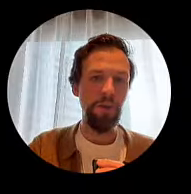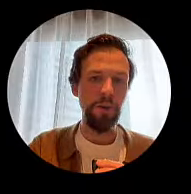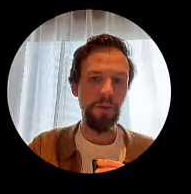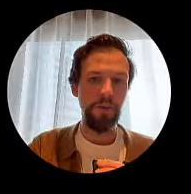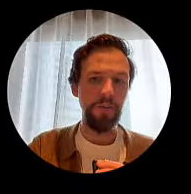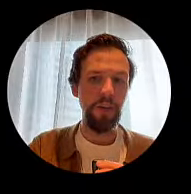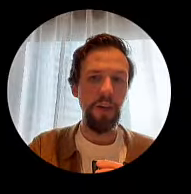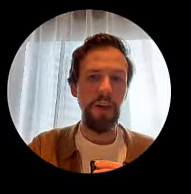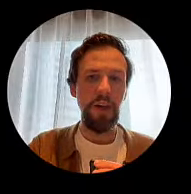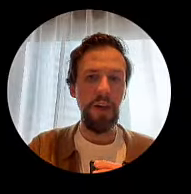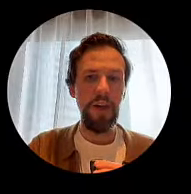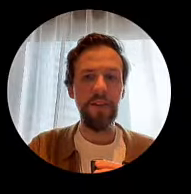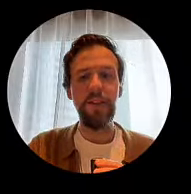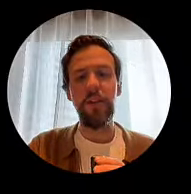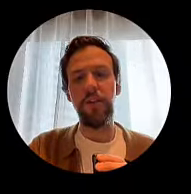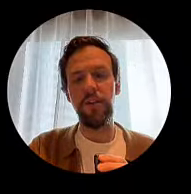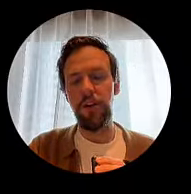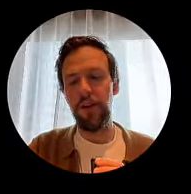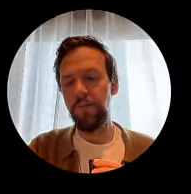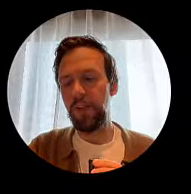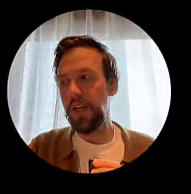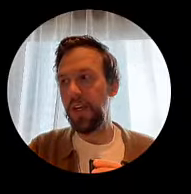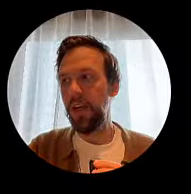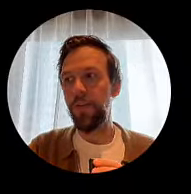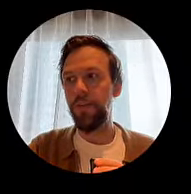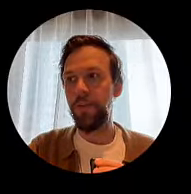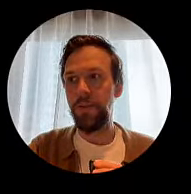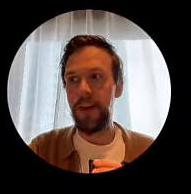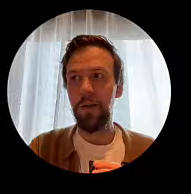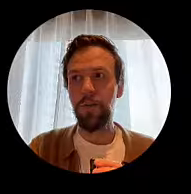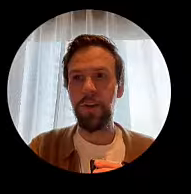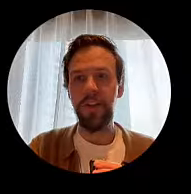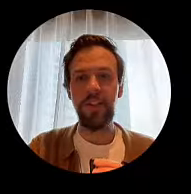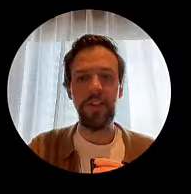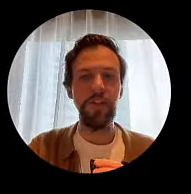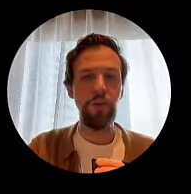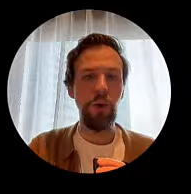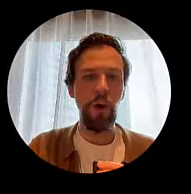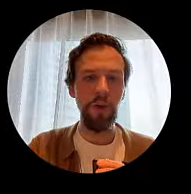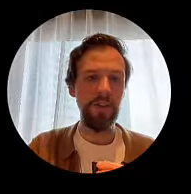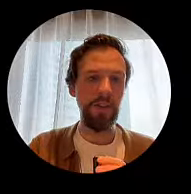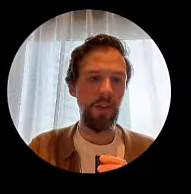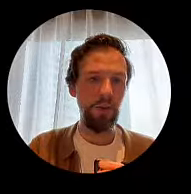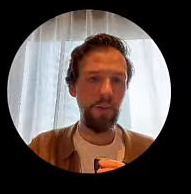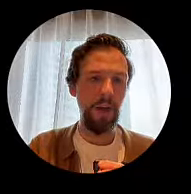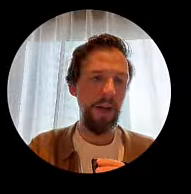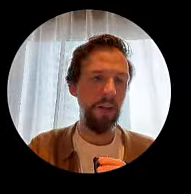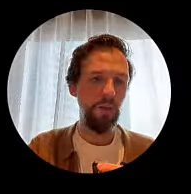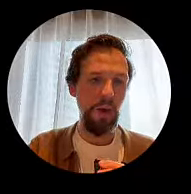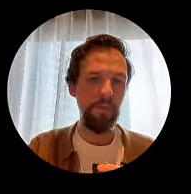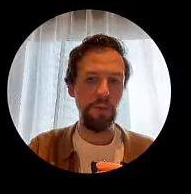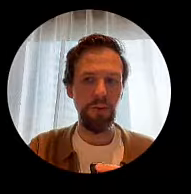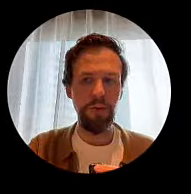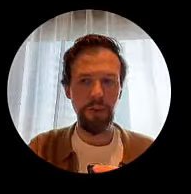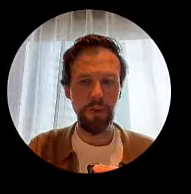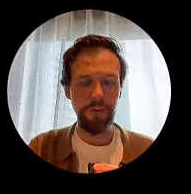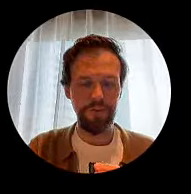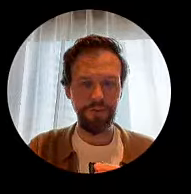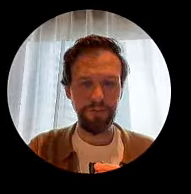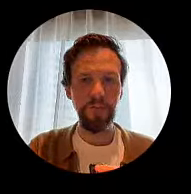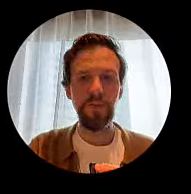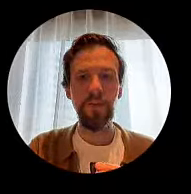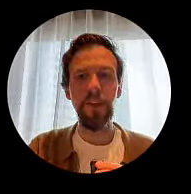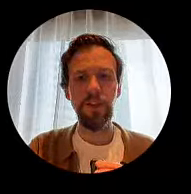high review score? And the key fact for this is to honestly reply to App Store